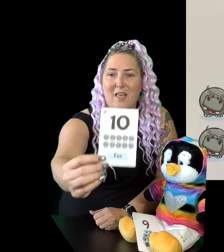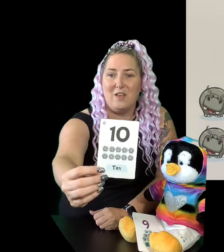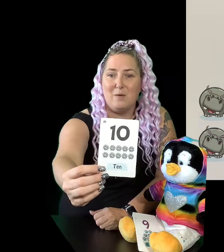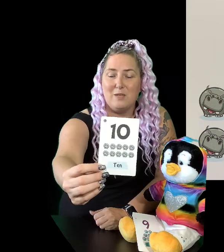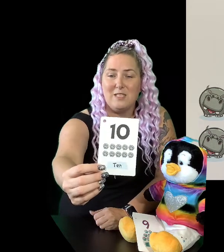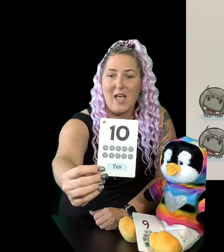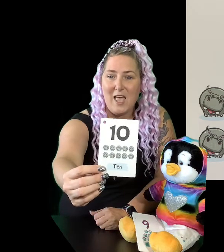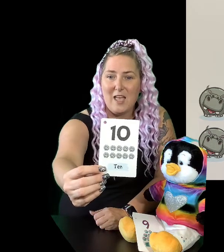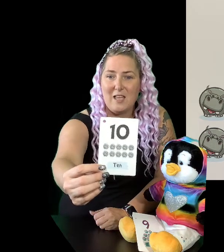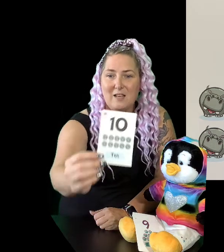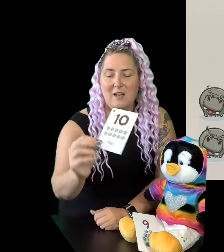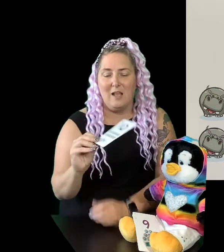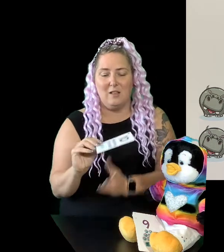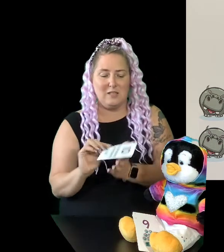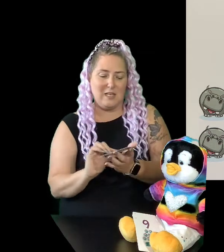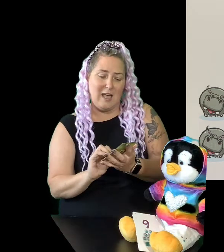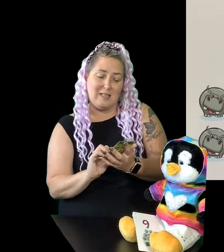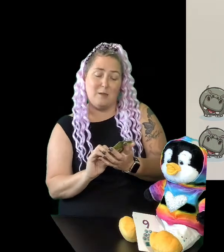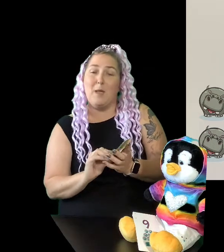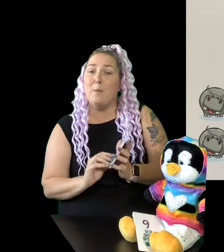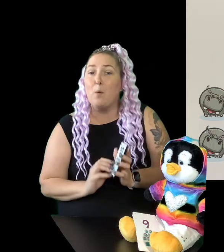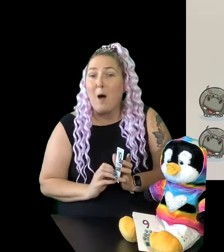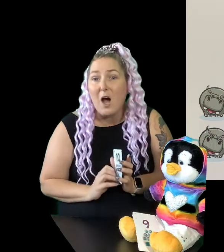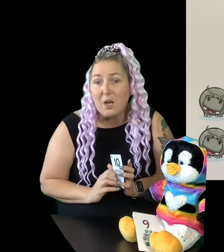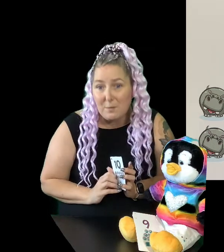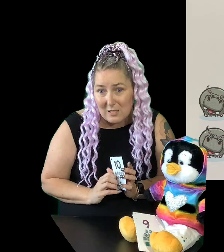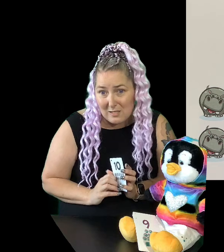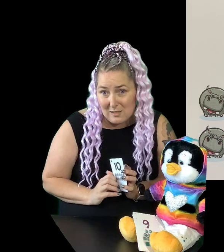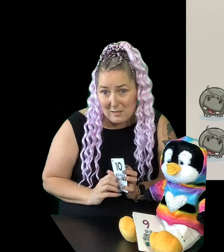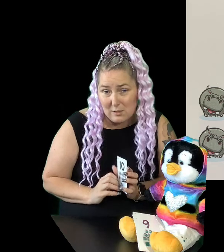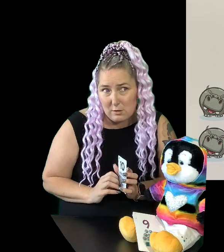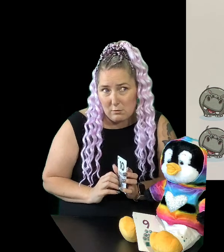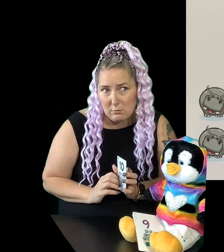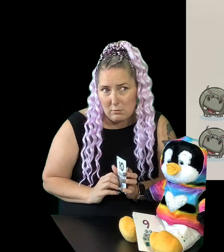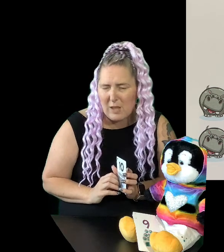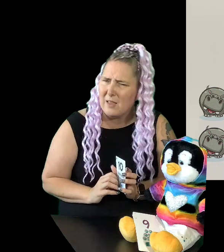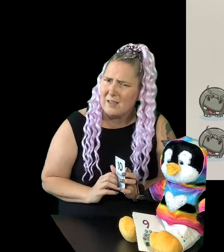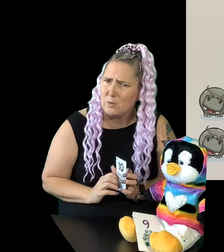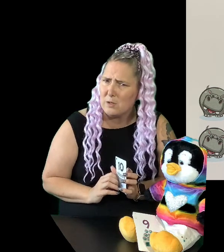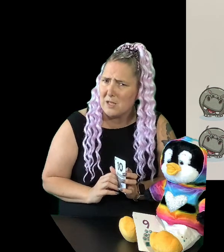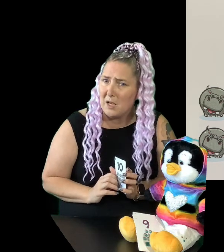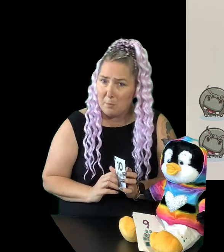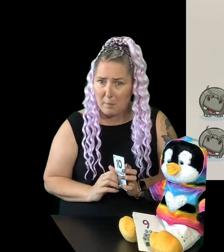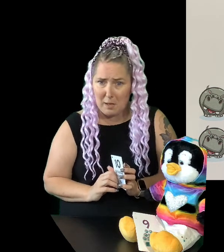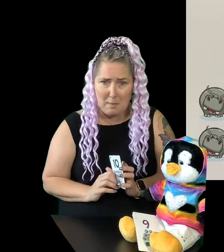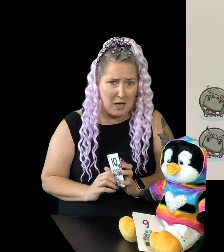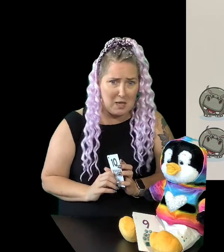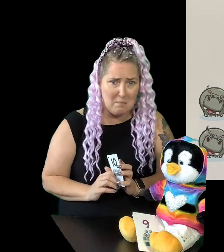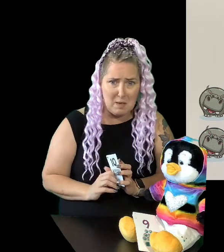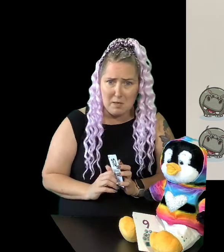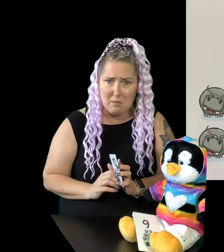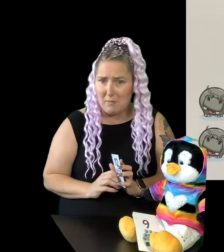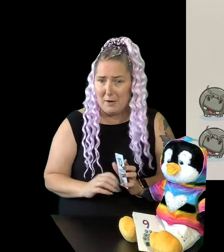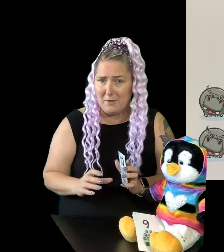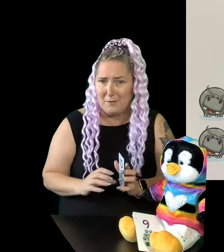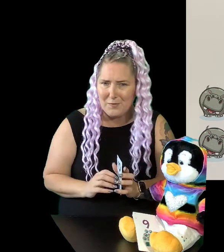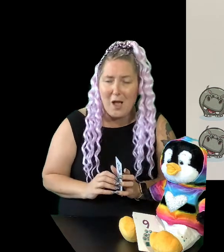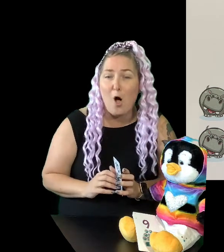the number 10 looks like it has some hippopotamuses. I think that's what you say, hippopotami maybe? I don't know. A lot